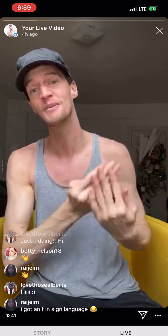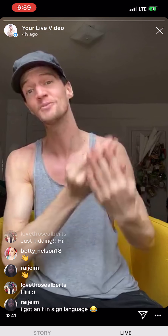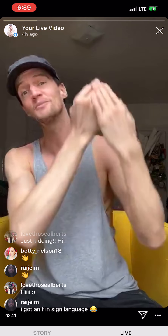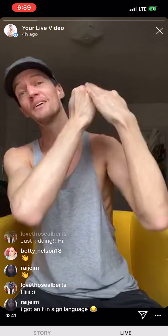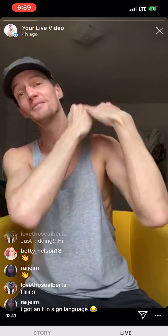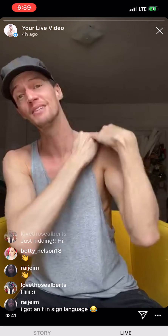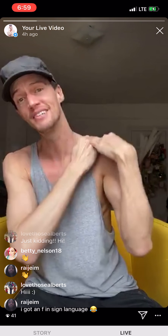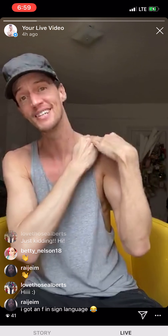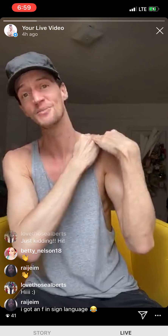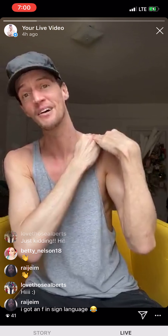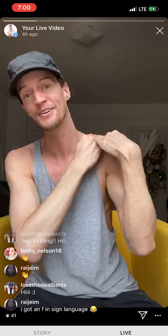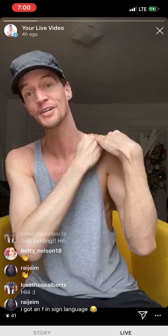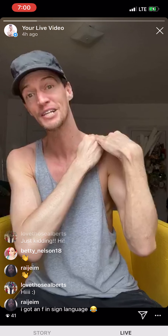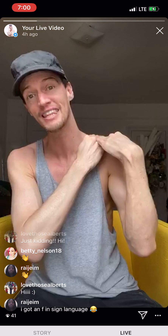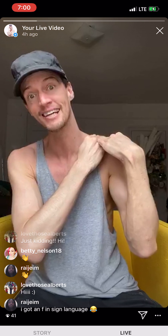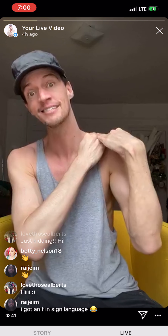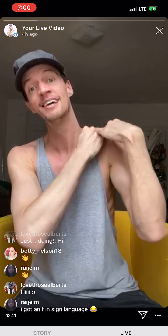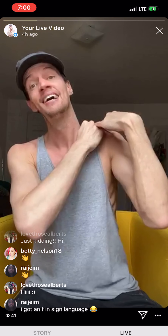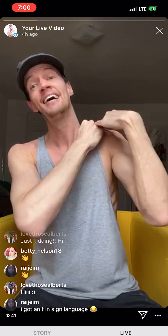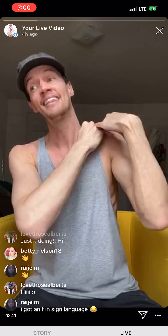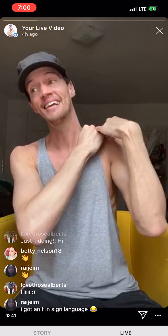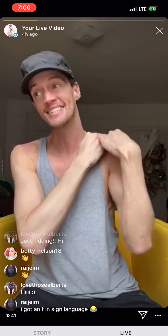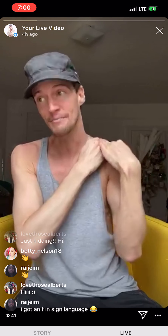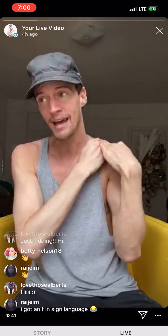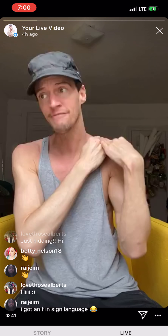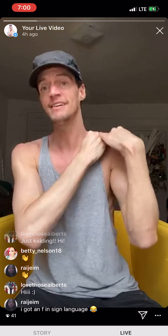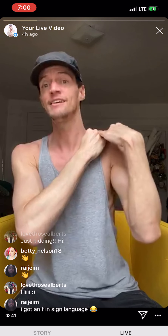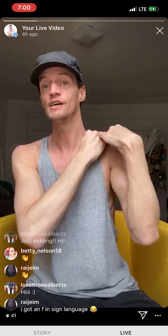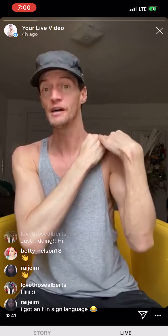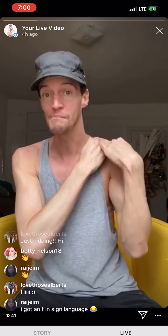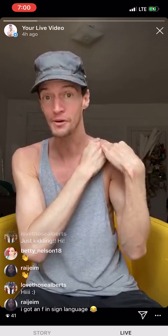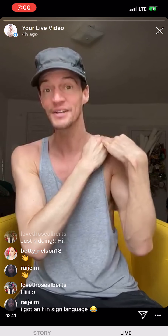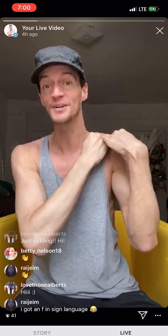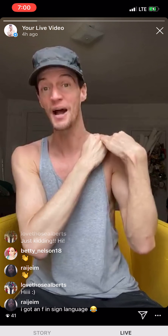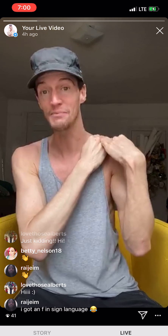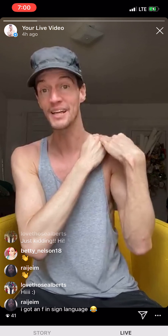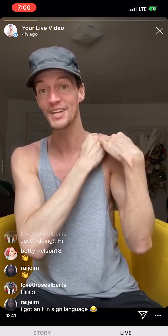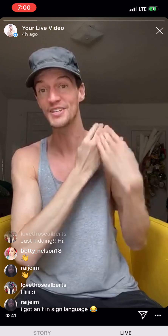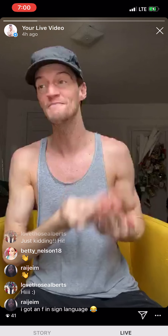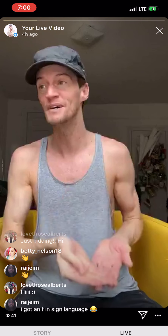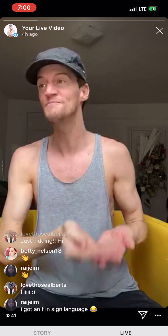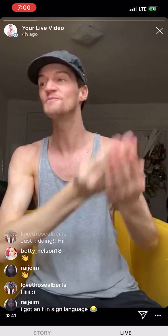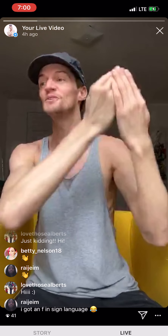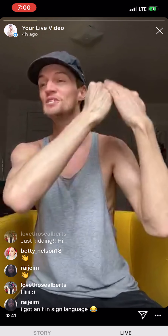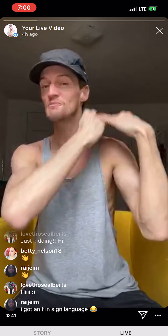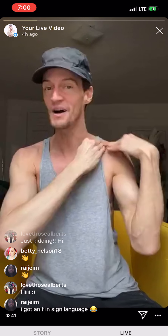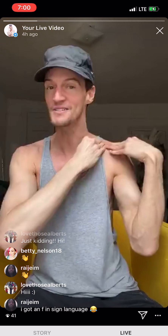responsibilities. While they're good things they can seem heavy at burden or obligation but responsibility.